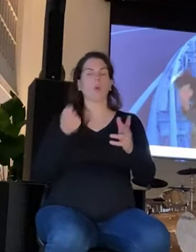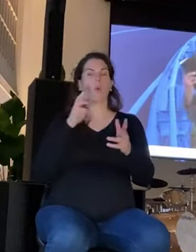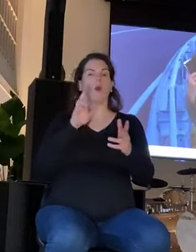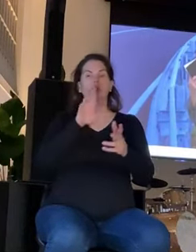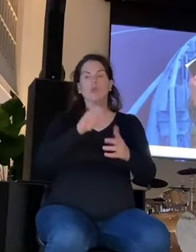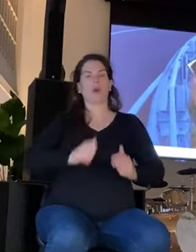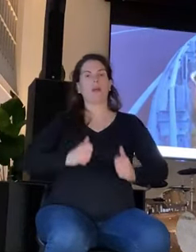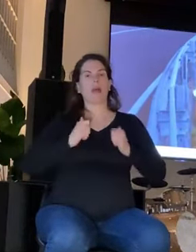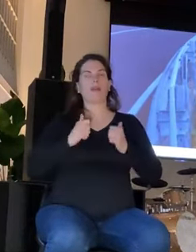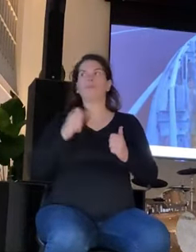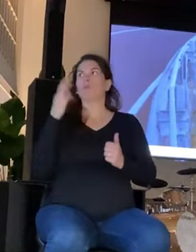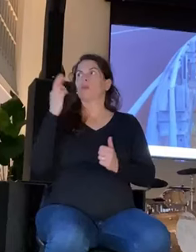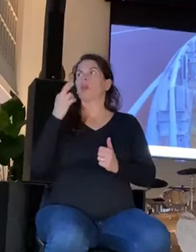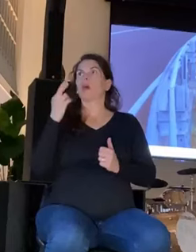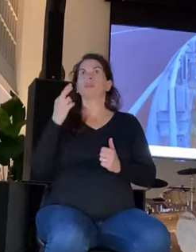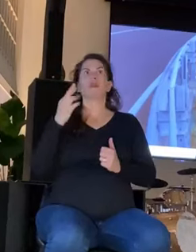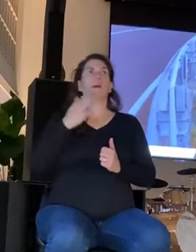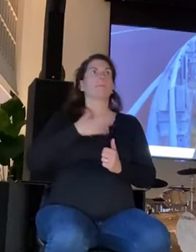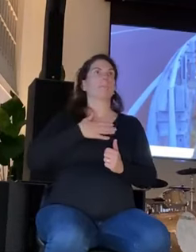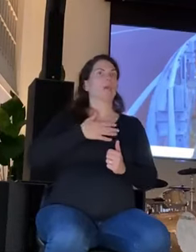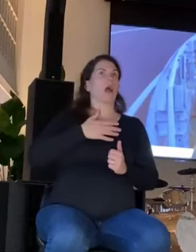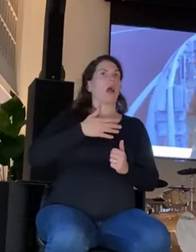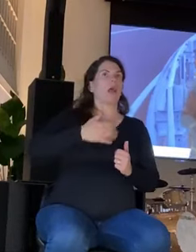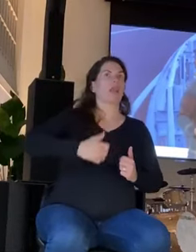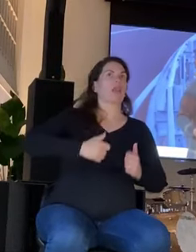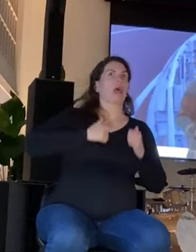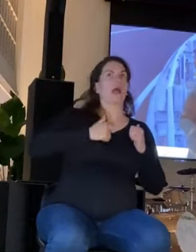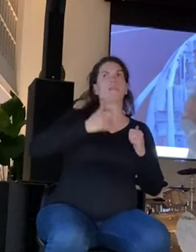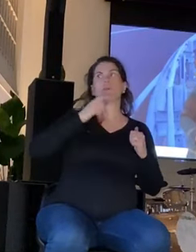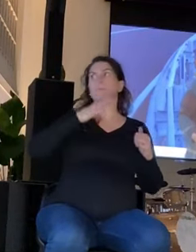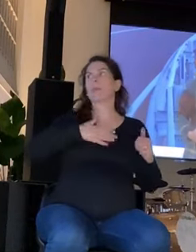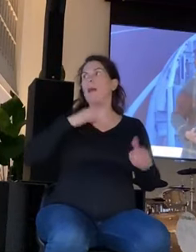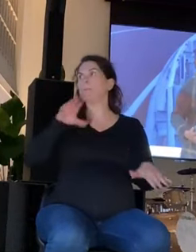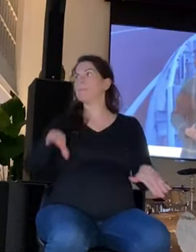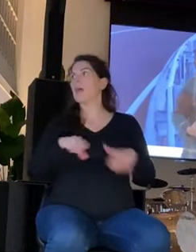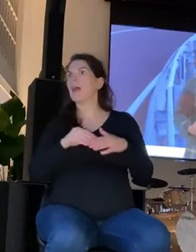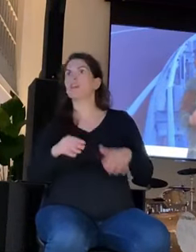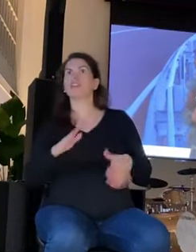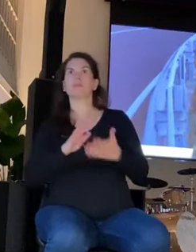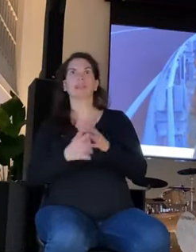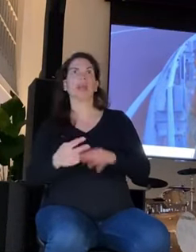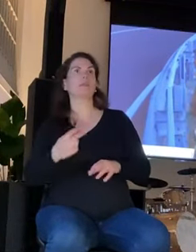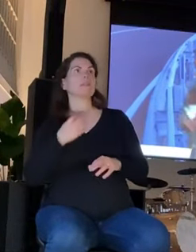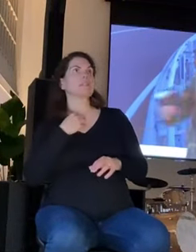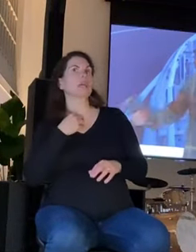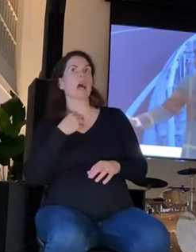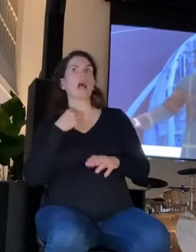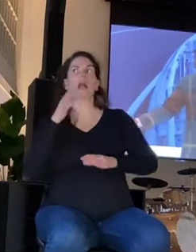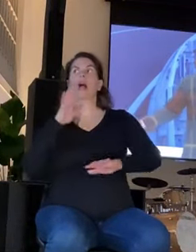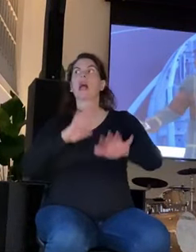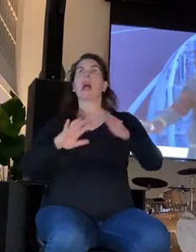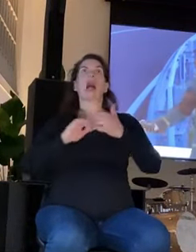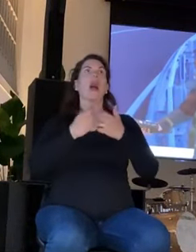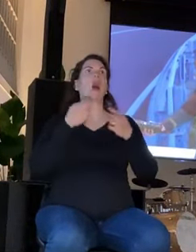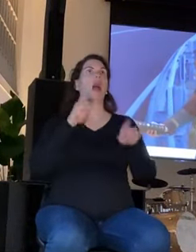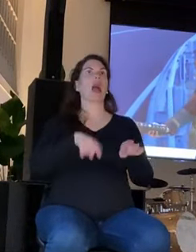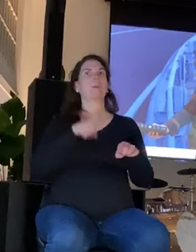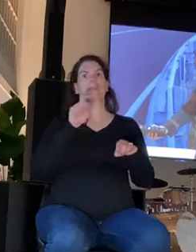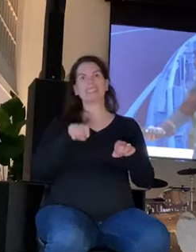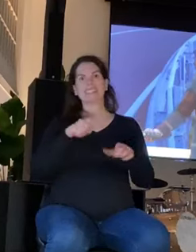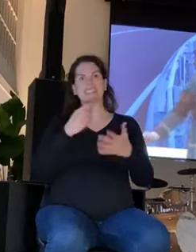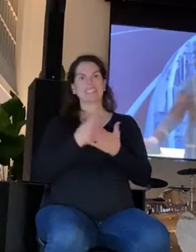my marriage or in my thought life? Or my, I got tied up in something I didn't mean to get tied up in, and you need somebody to help you get free.